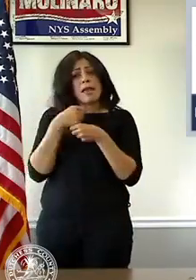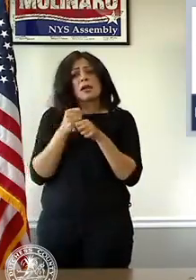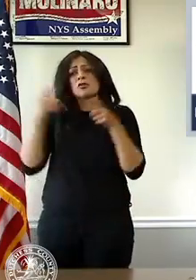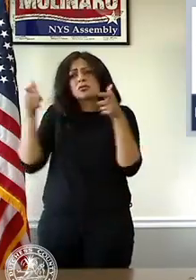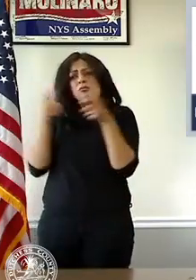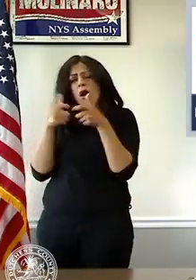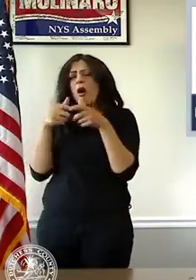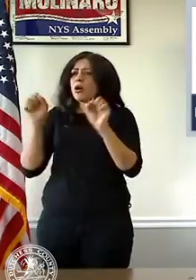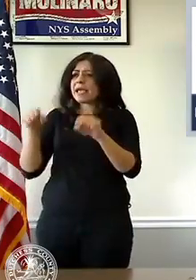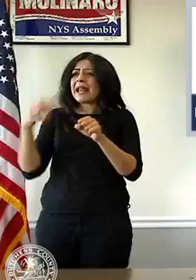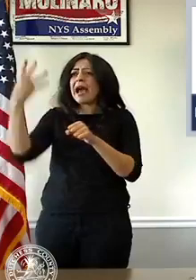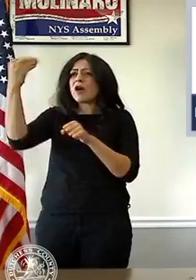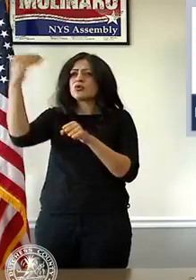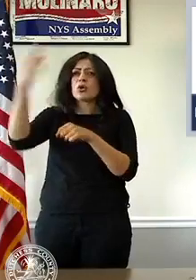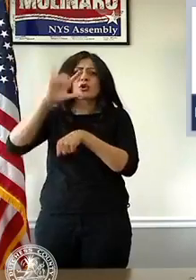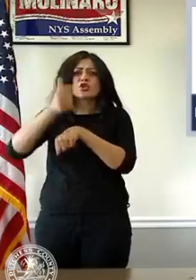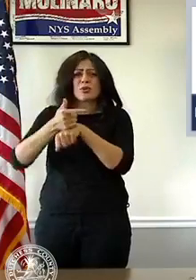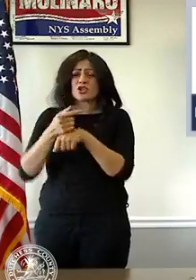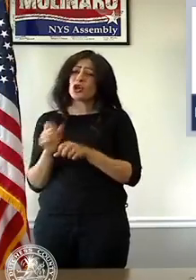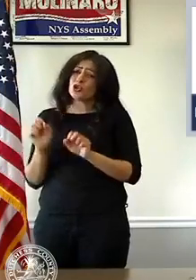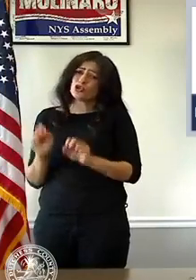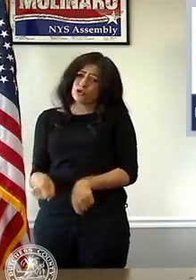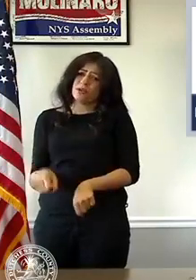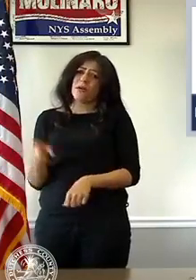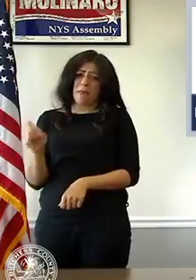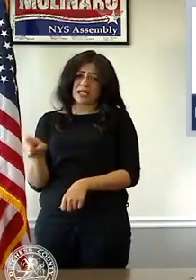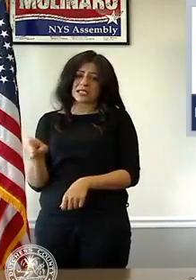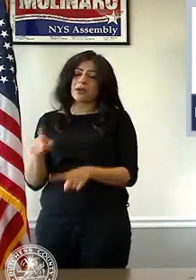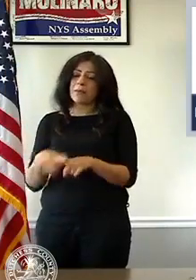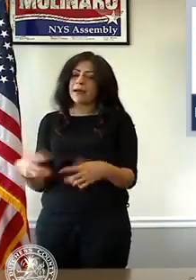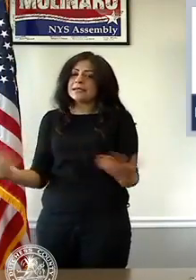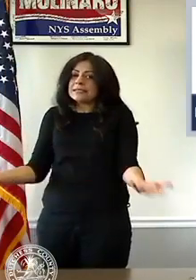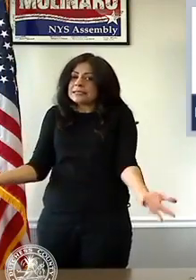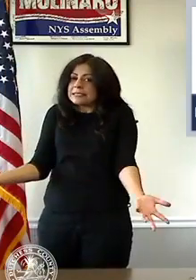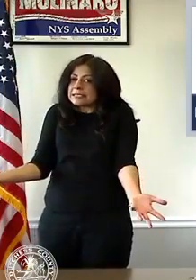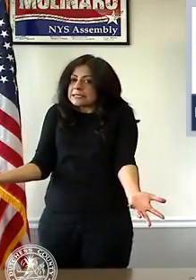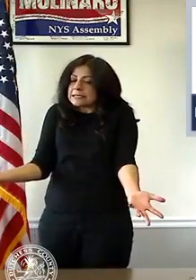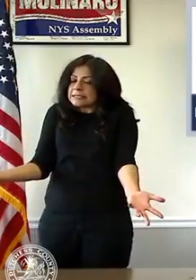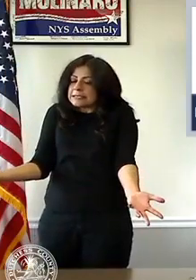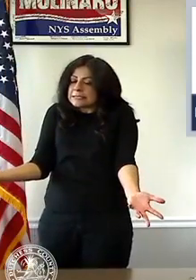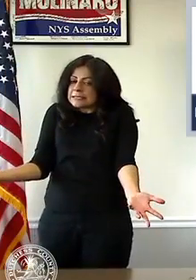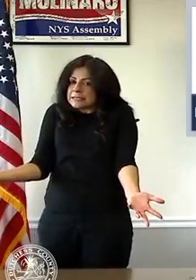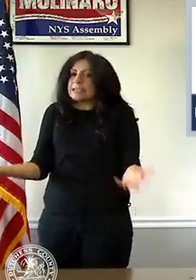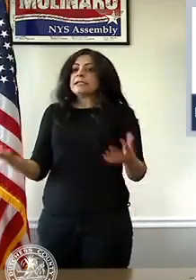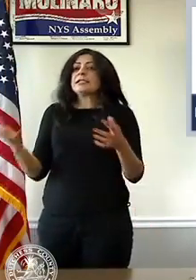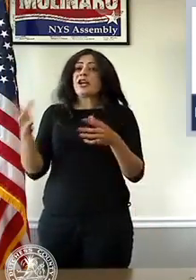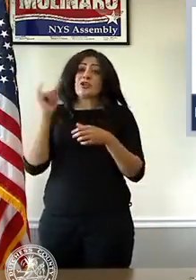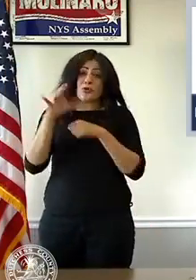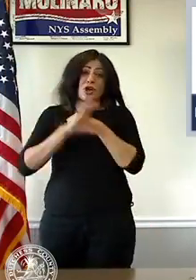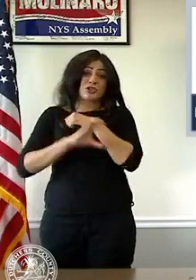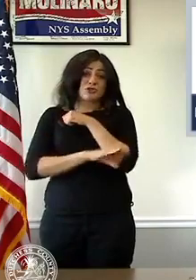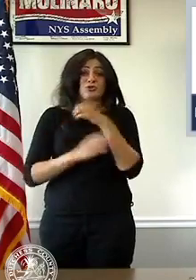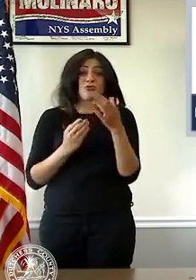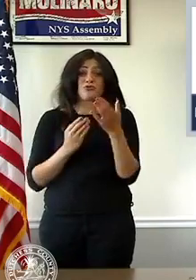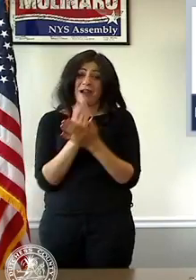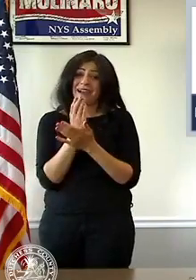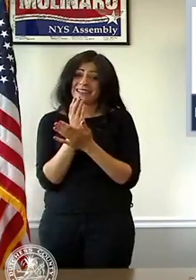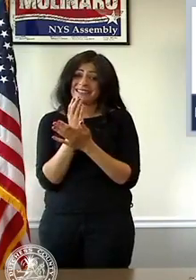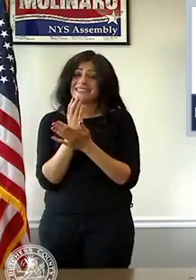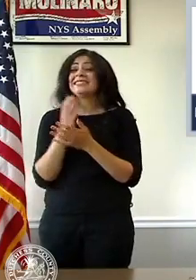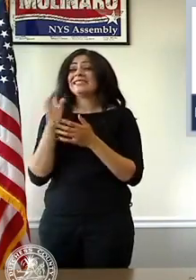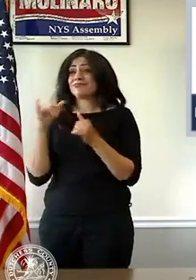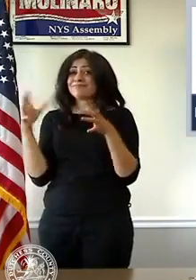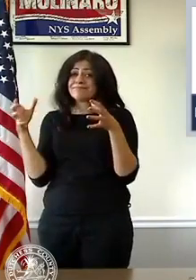environment for an outdoor graduation should be possible. But again, it is your right under the Constitution, and those rights are guaranteed by